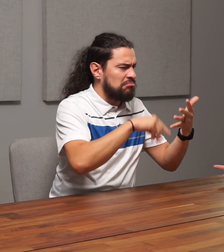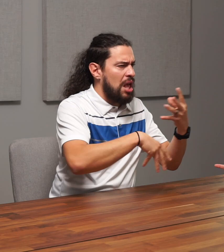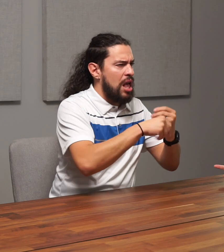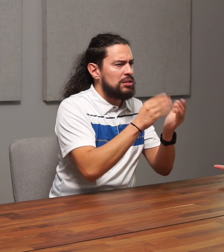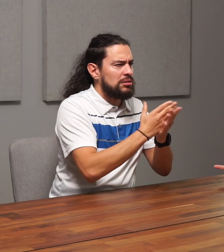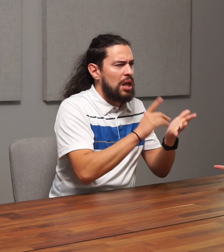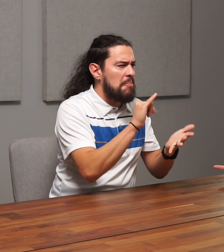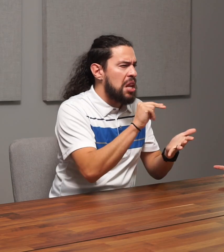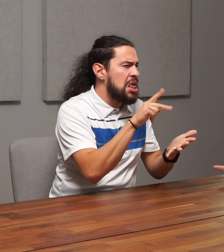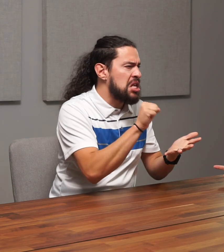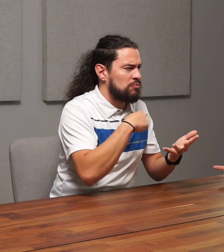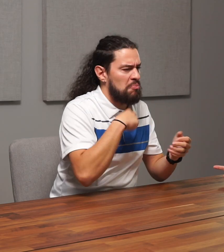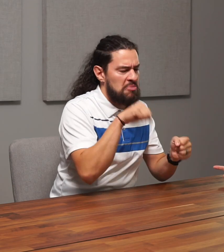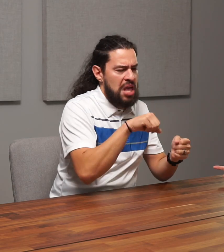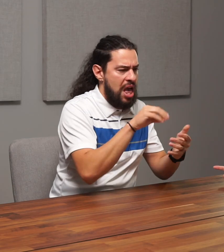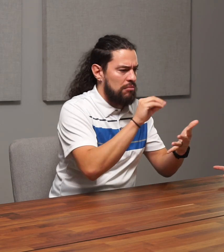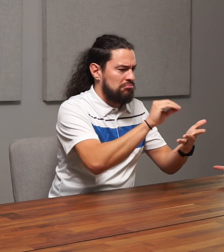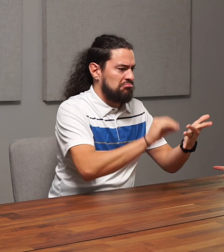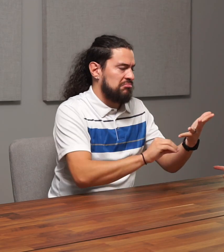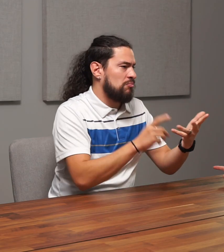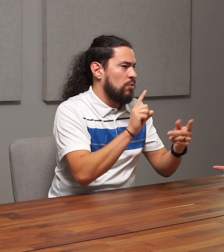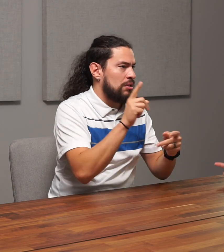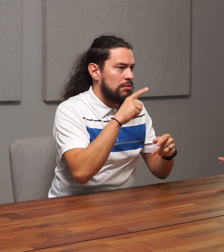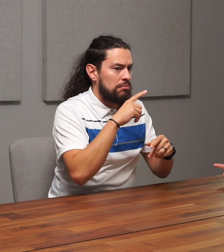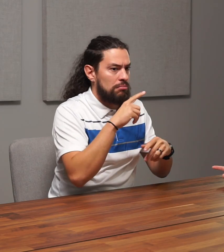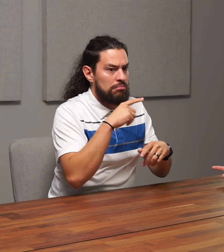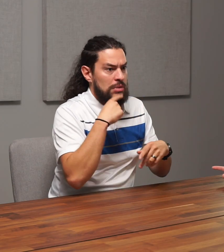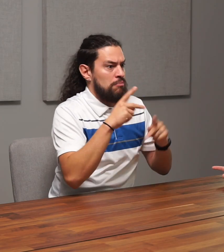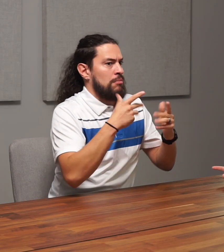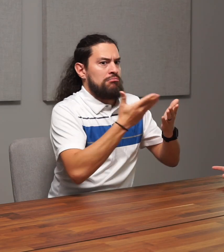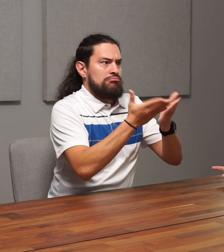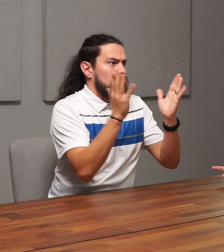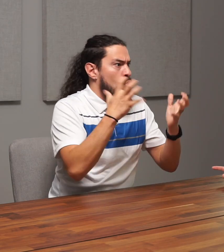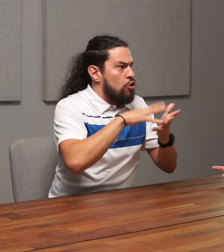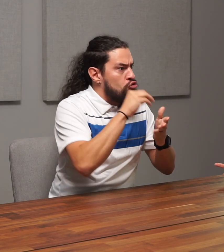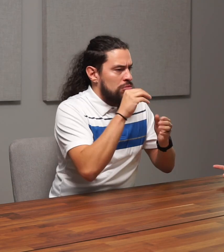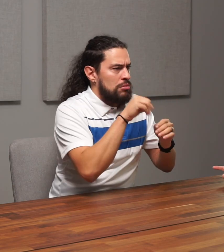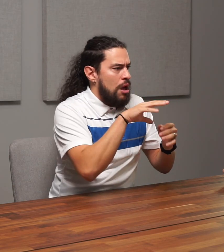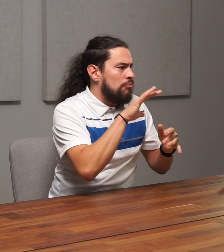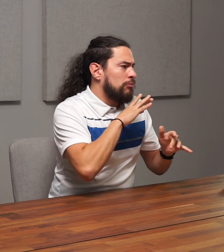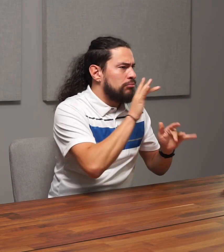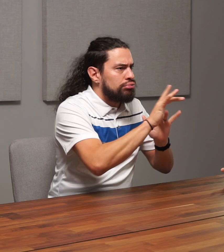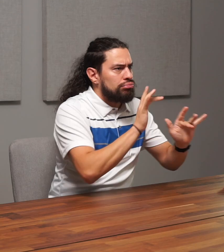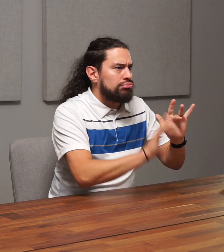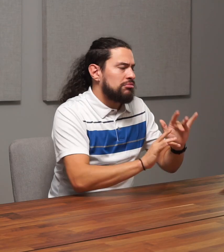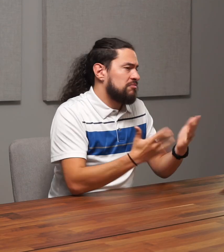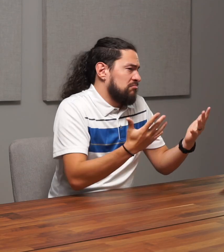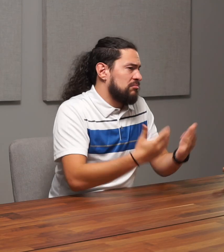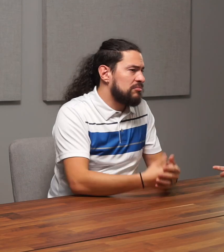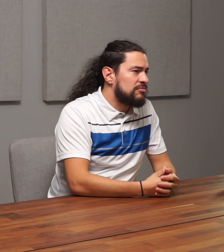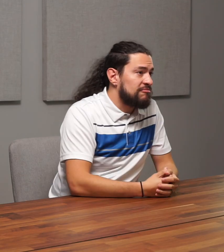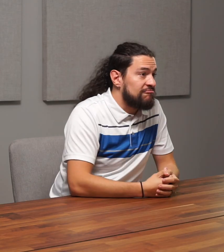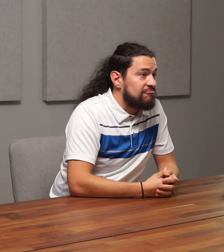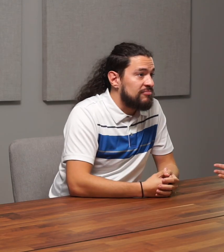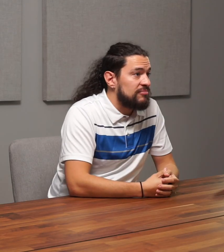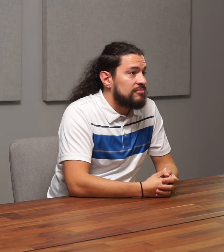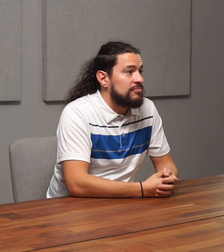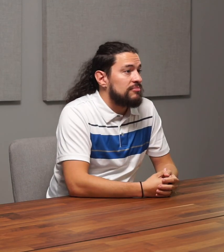after this podcast too we can also add some links in there of some places that I can go ahead and add where hearing people can attempt to start learning